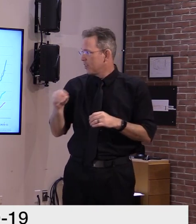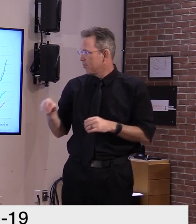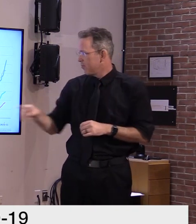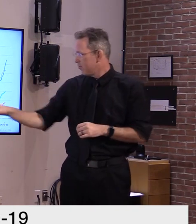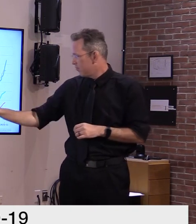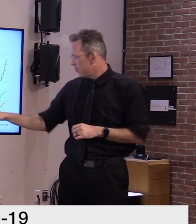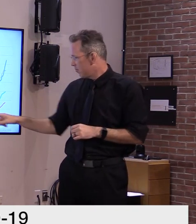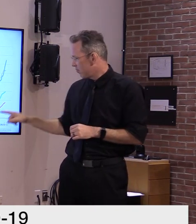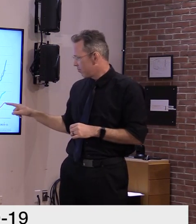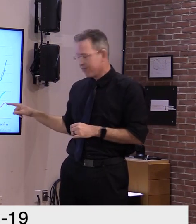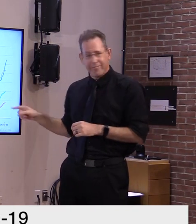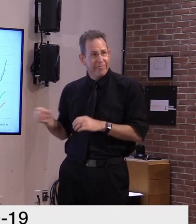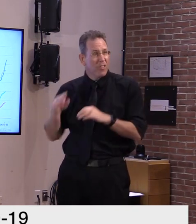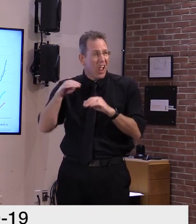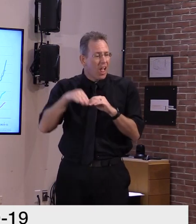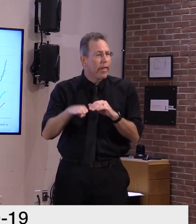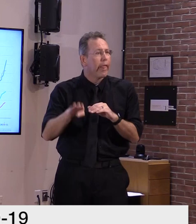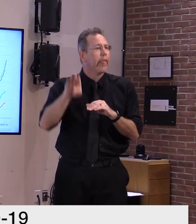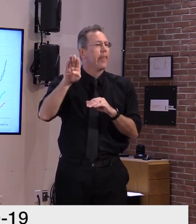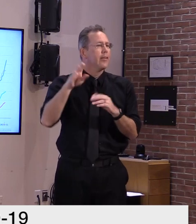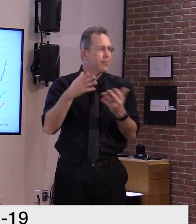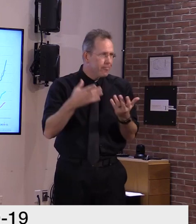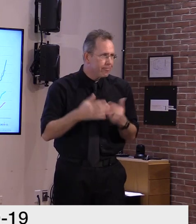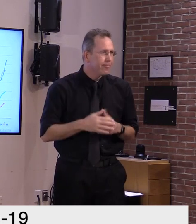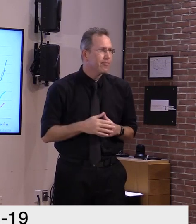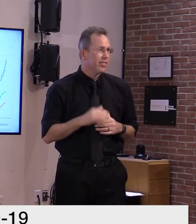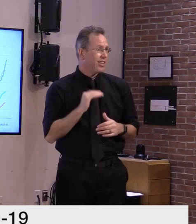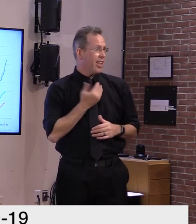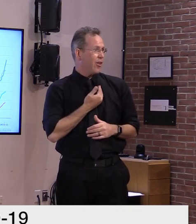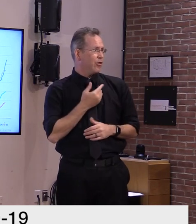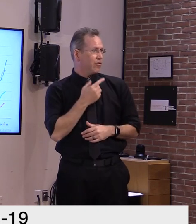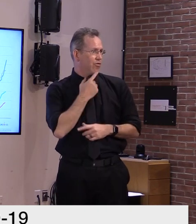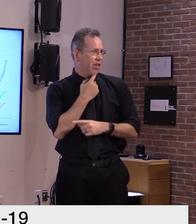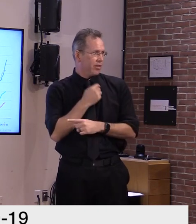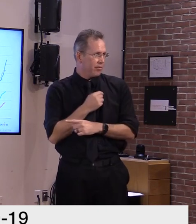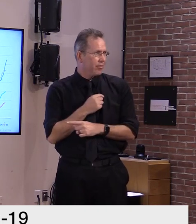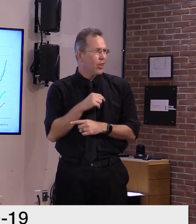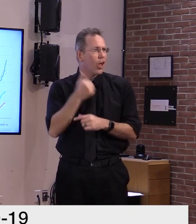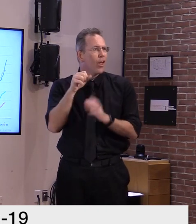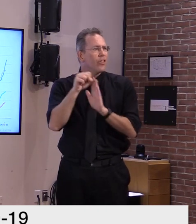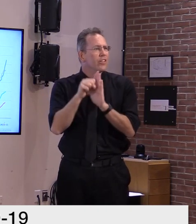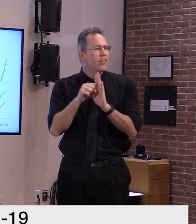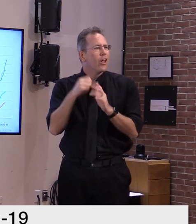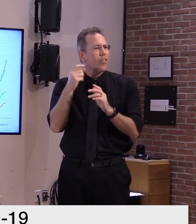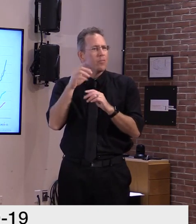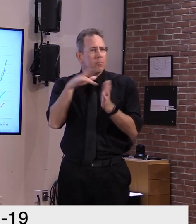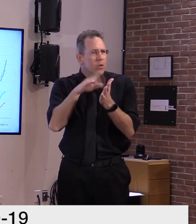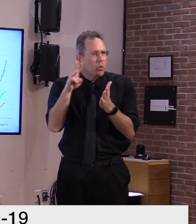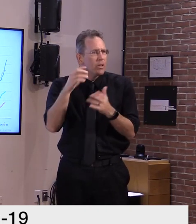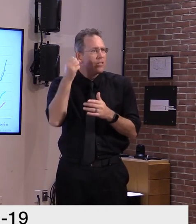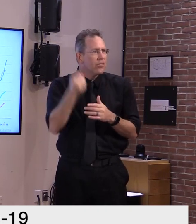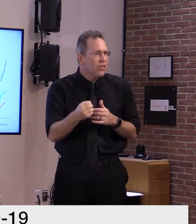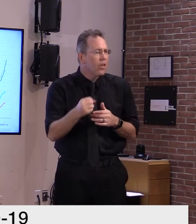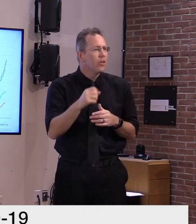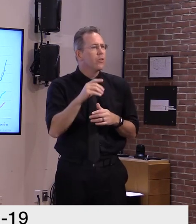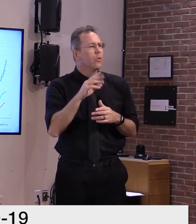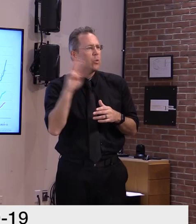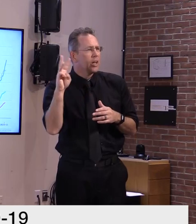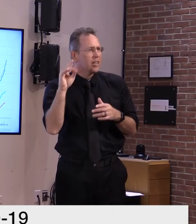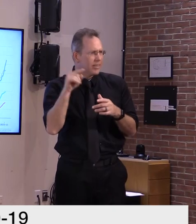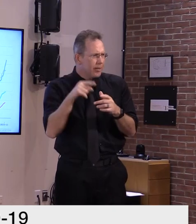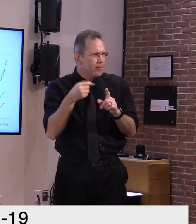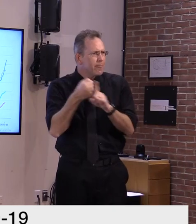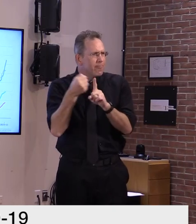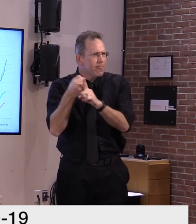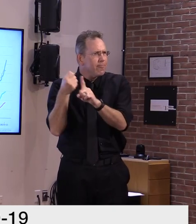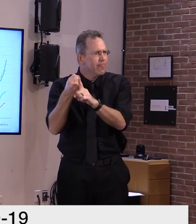to all of the other regions across the country, the West, the Midwest, the South, and then also the Northeast, you can see even though we are